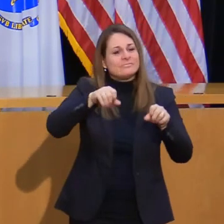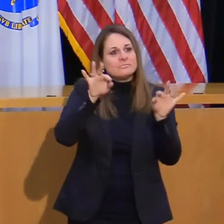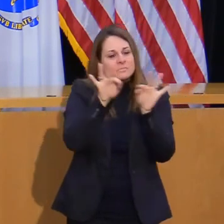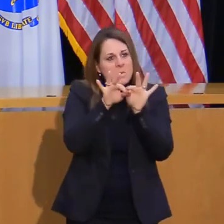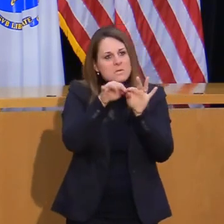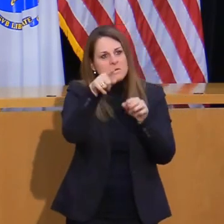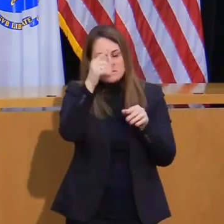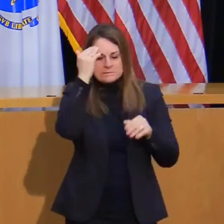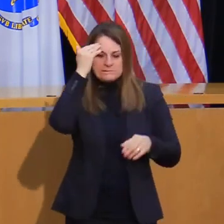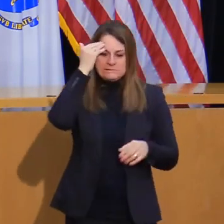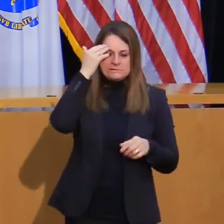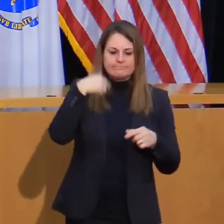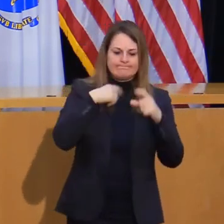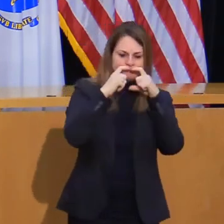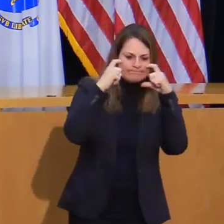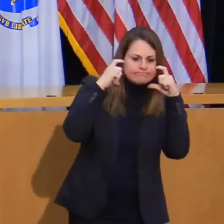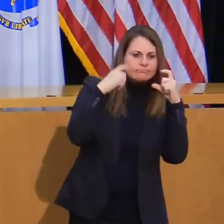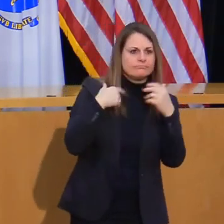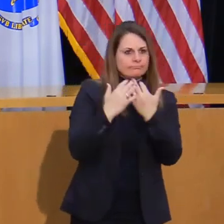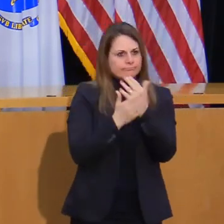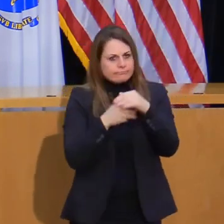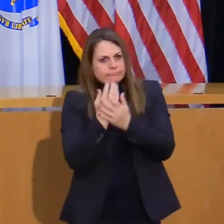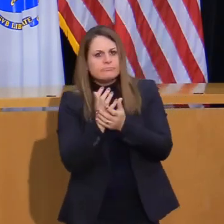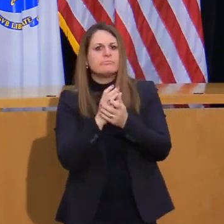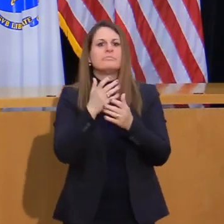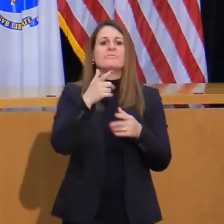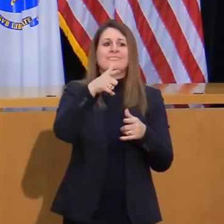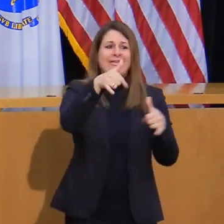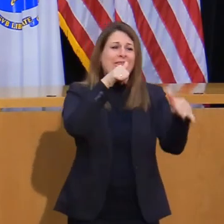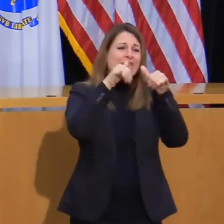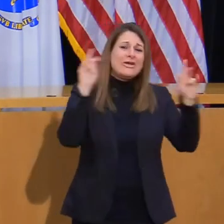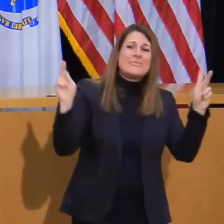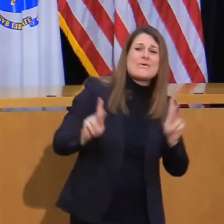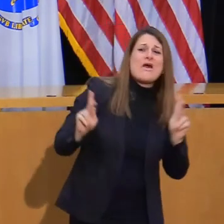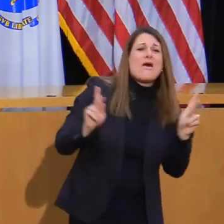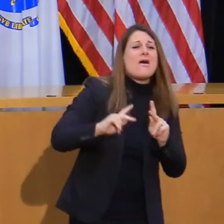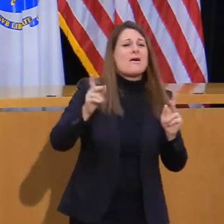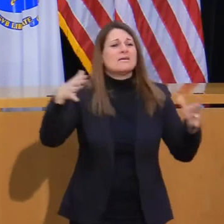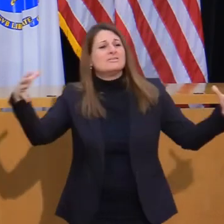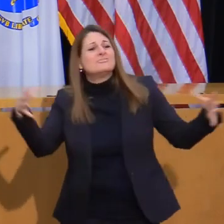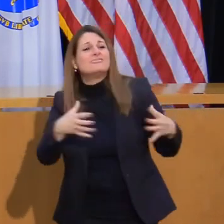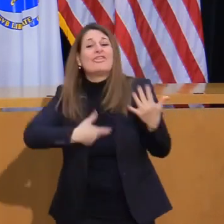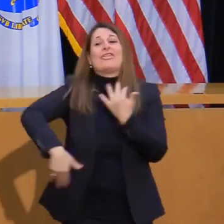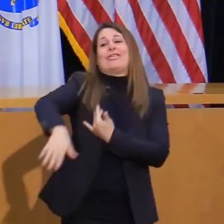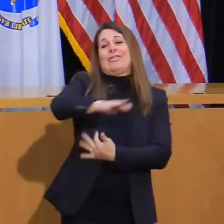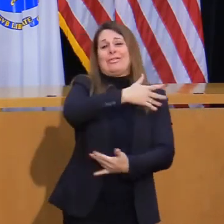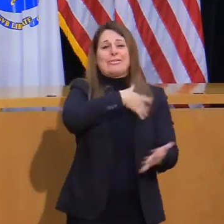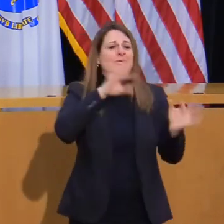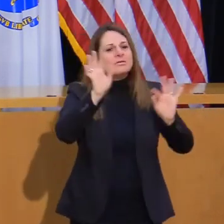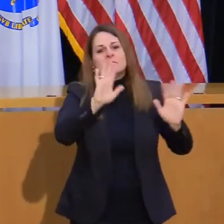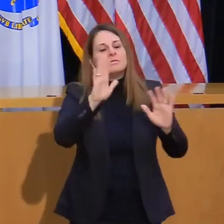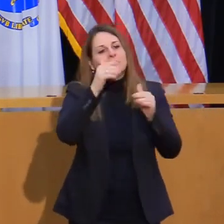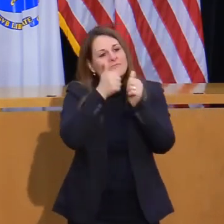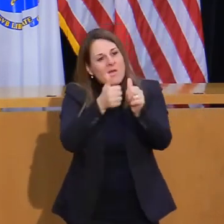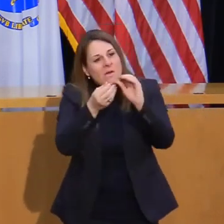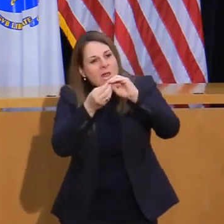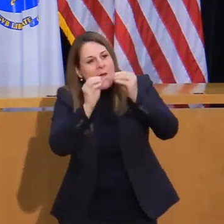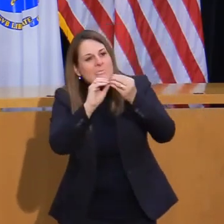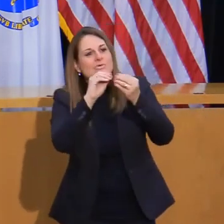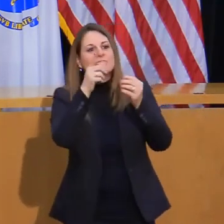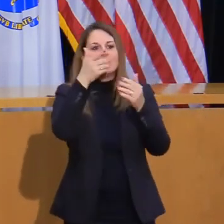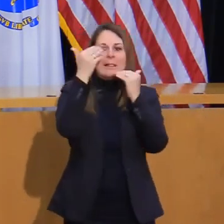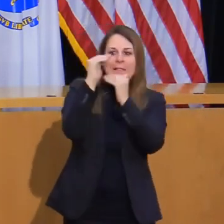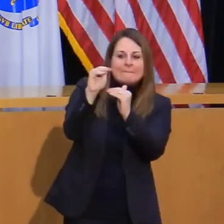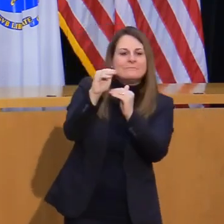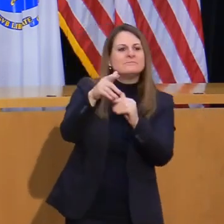and situations where you aren't necessarily aware of or participating in the rules of the establishments that you may work in, shop